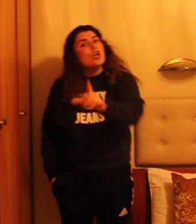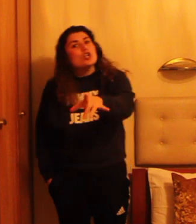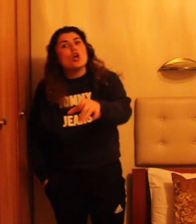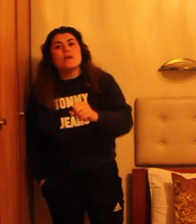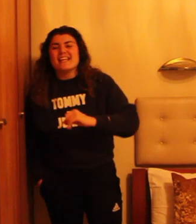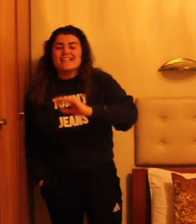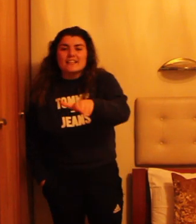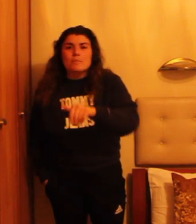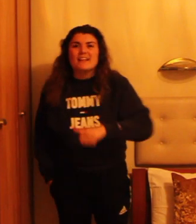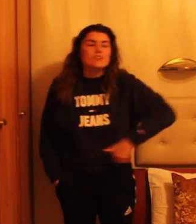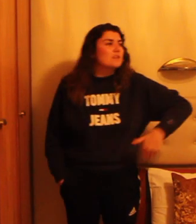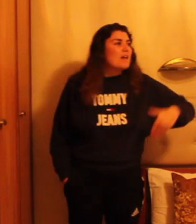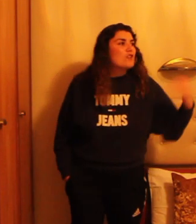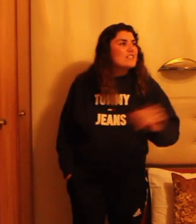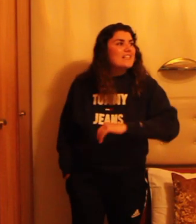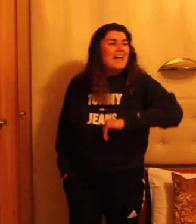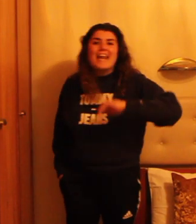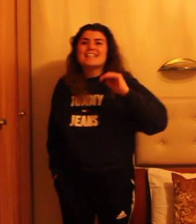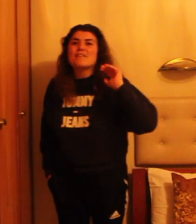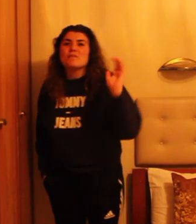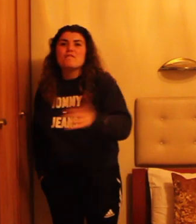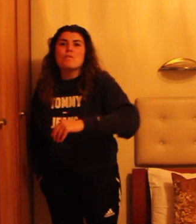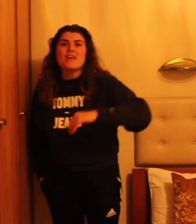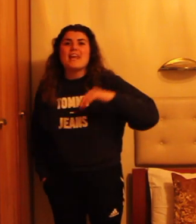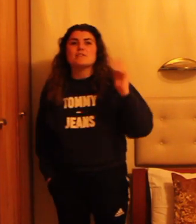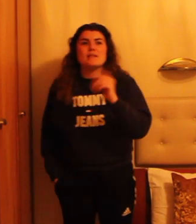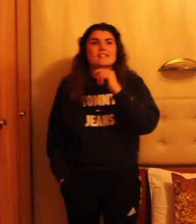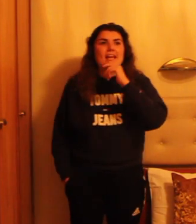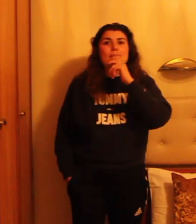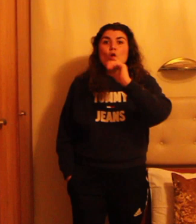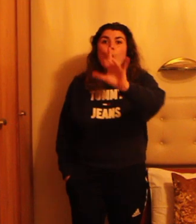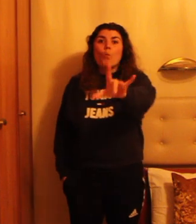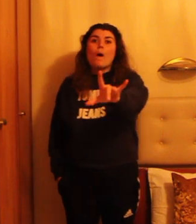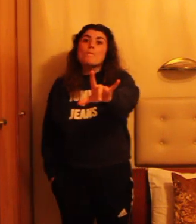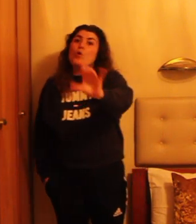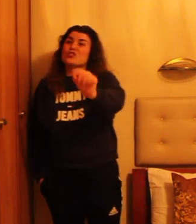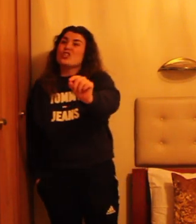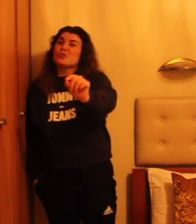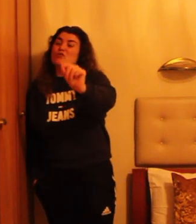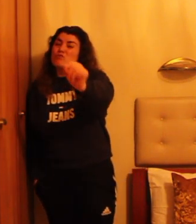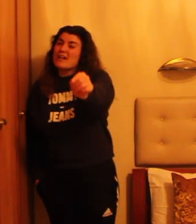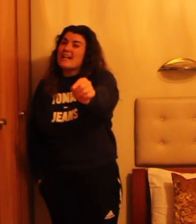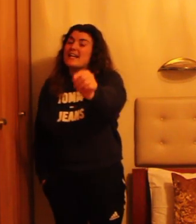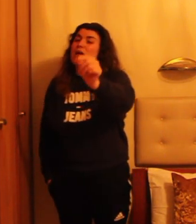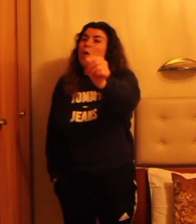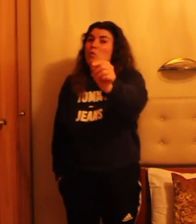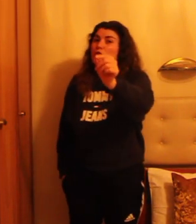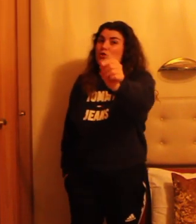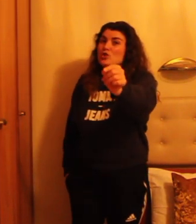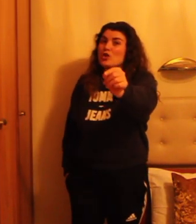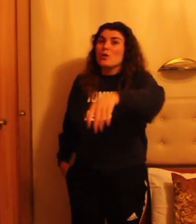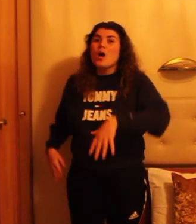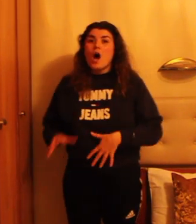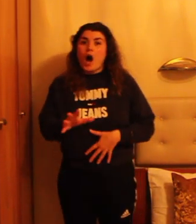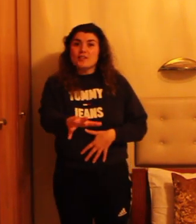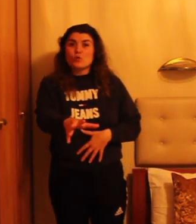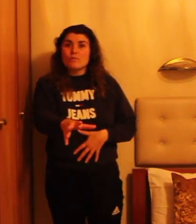No, you're kidding. Doesn't matter. Doesn't matter if you can sing. Let's have some fun with it. Let's be silly. One more, just so it's really clear what I want you to do. High School